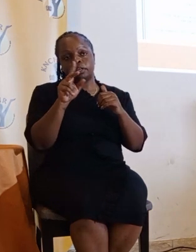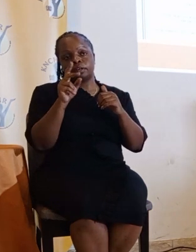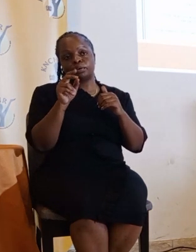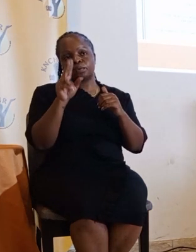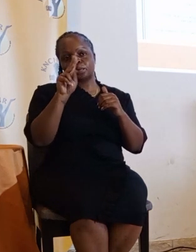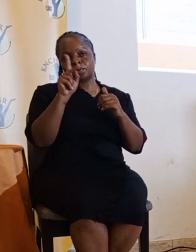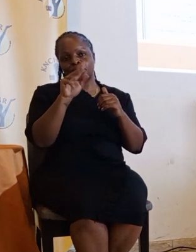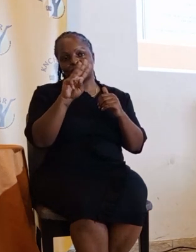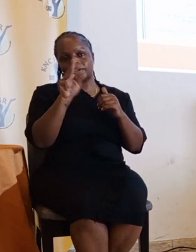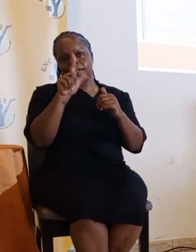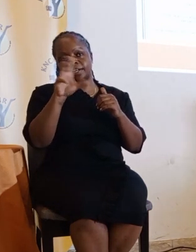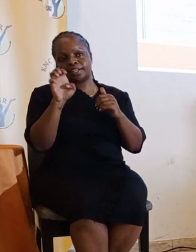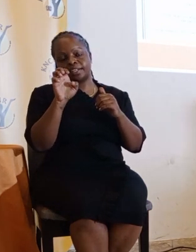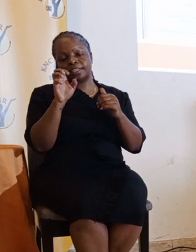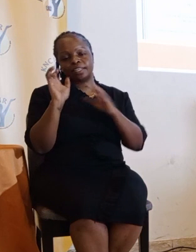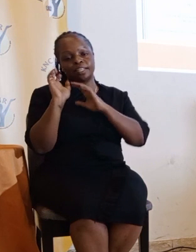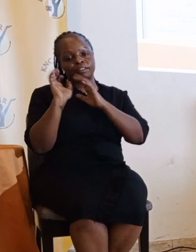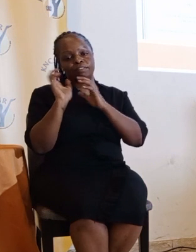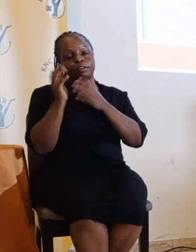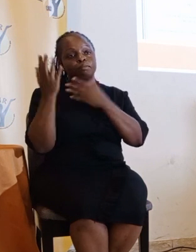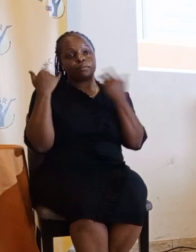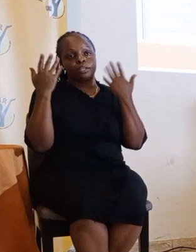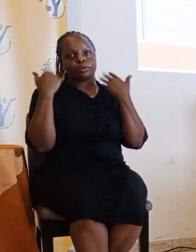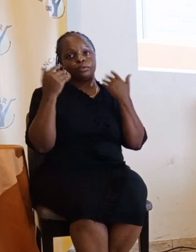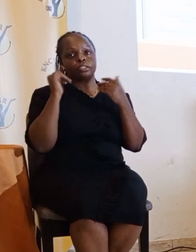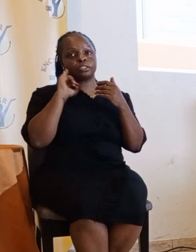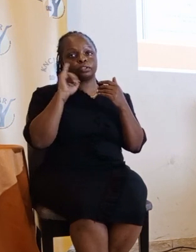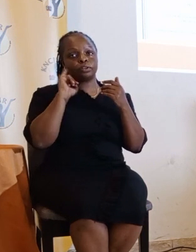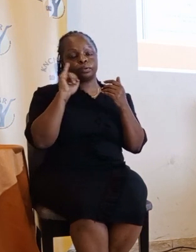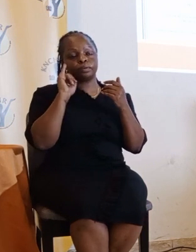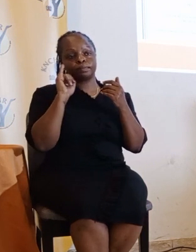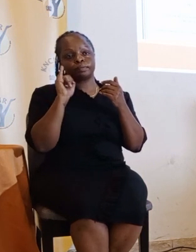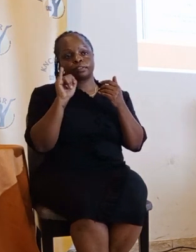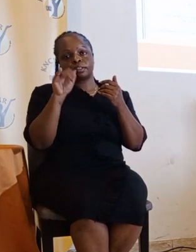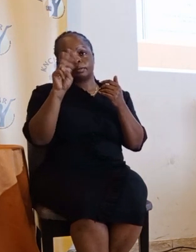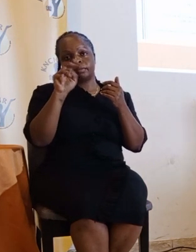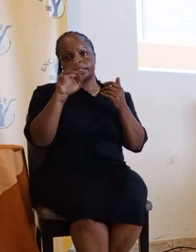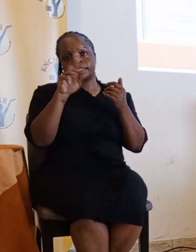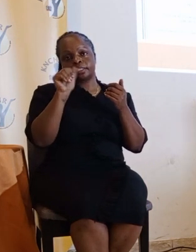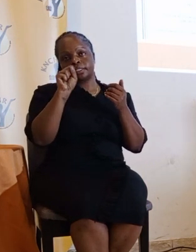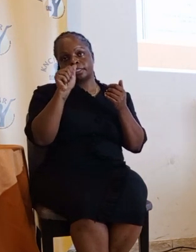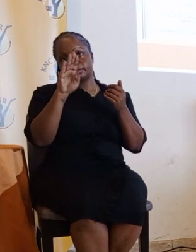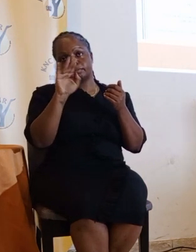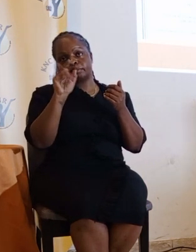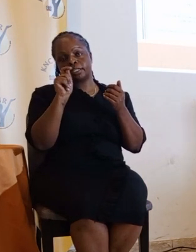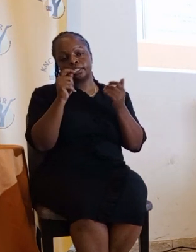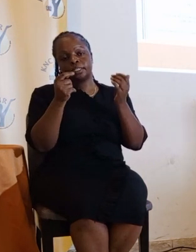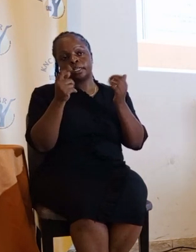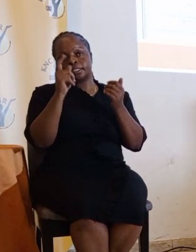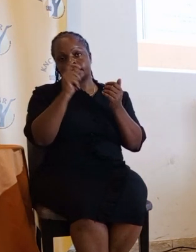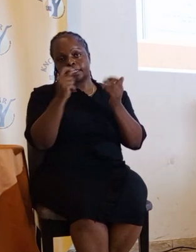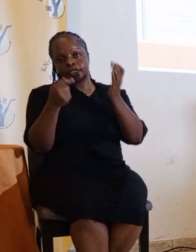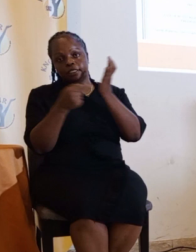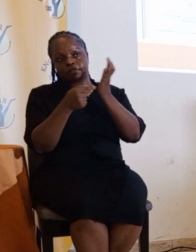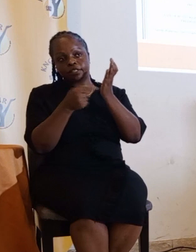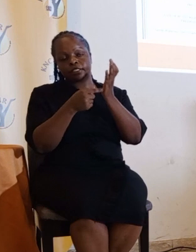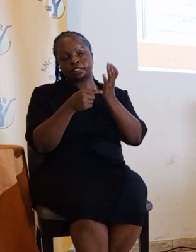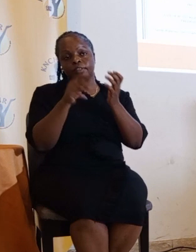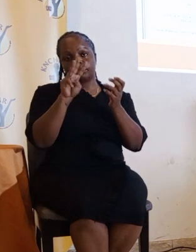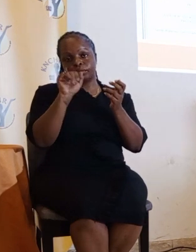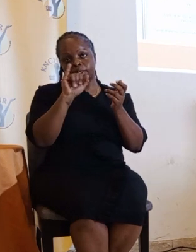Kwale, Kilifi, Meru, Isiolo, Marsabit, Taita Taveta,